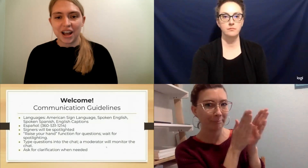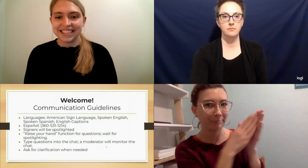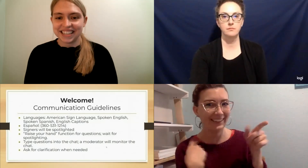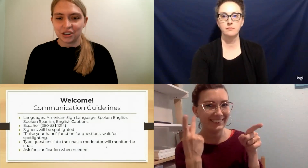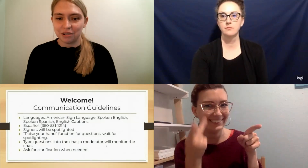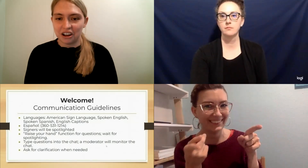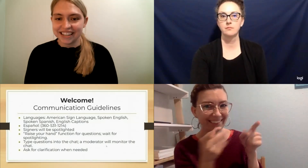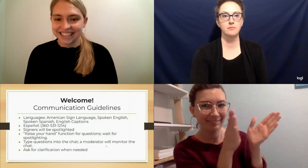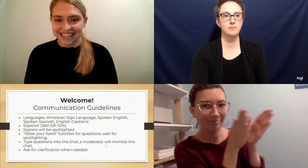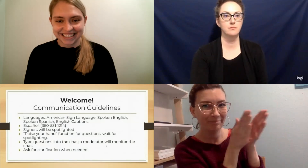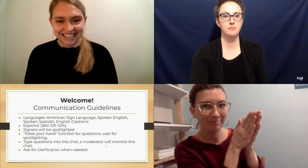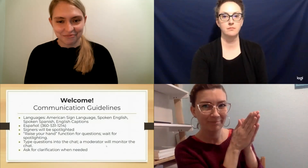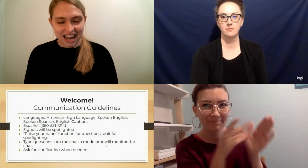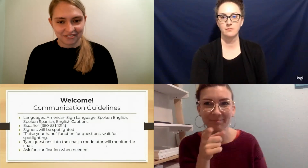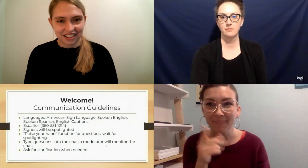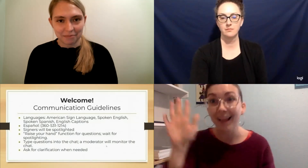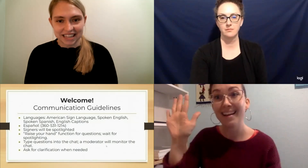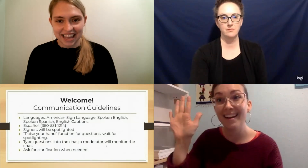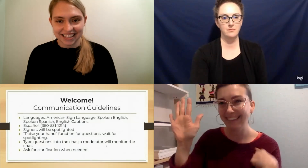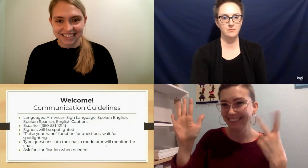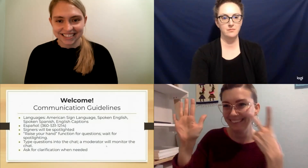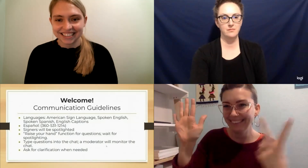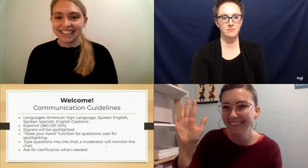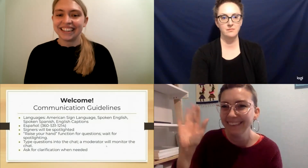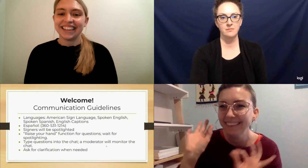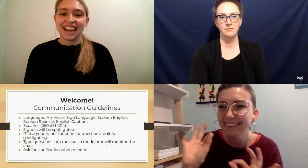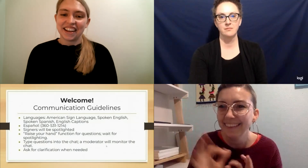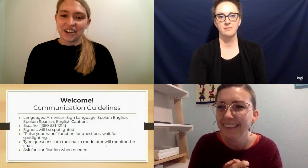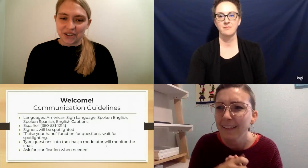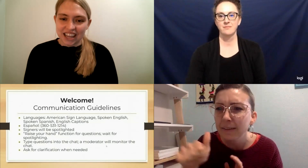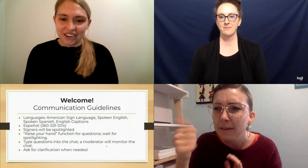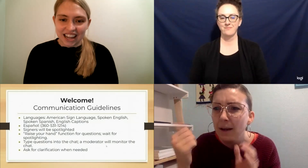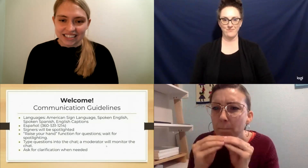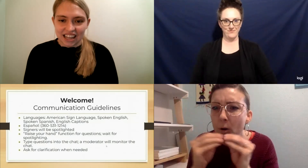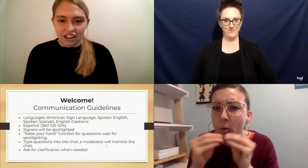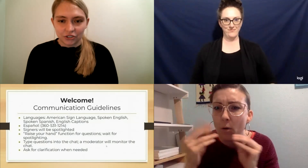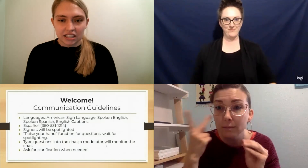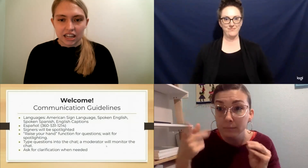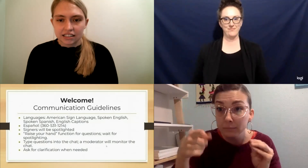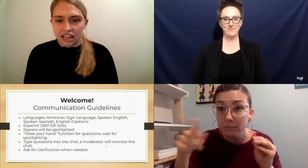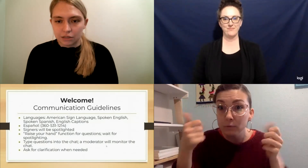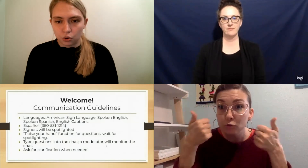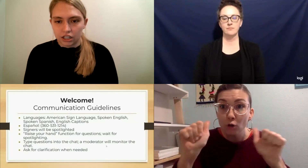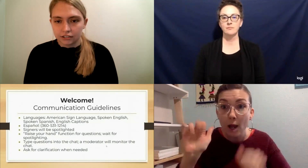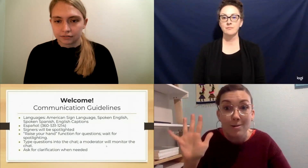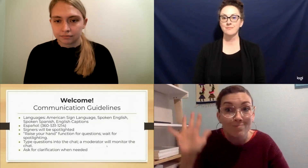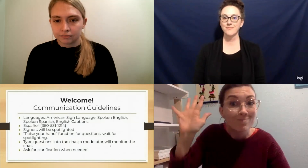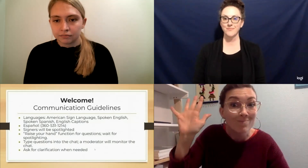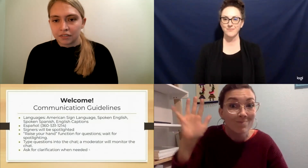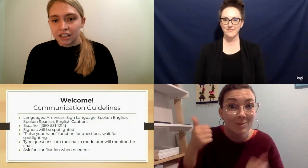Oh, I see an applause. I see someone have clapping hands. Okay, great. I see other raised hands. Any